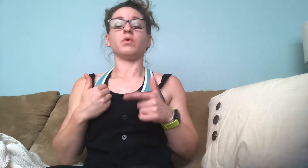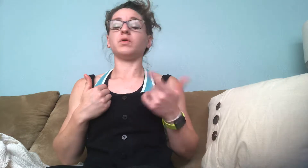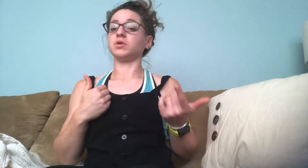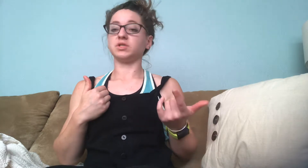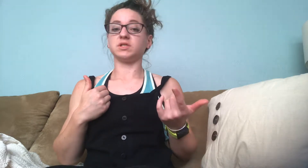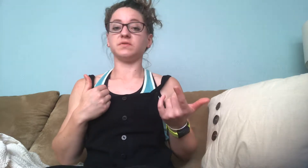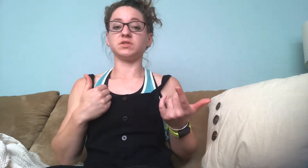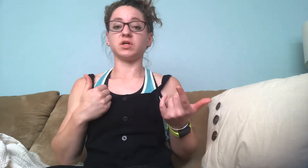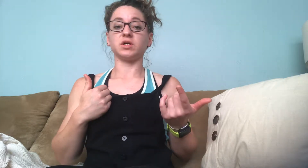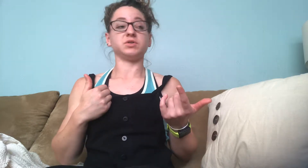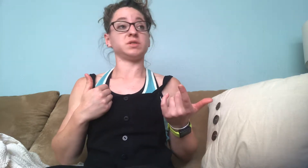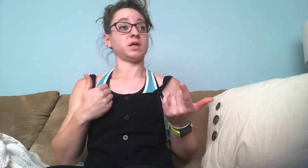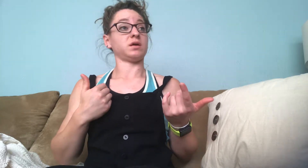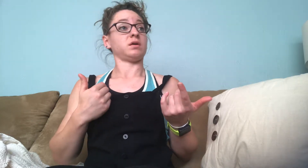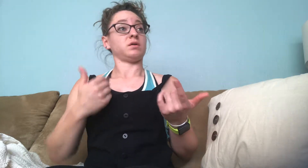Or you could just even start, do